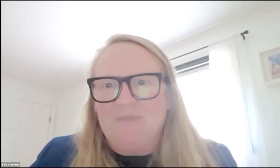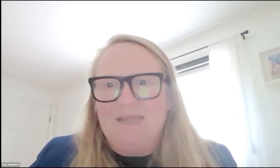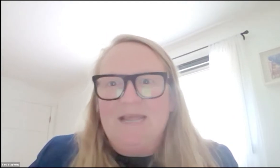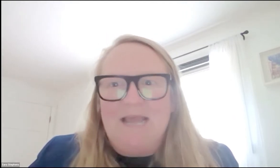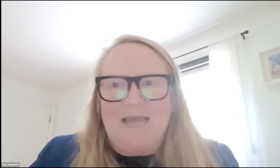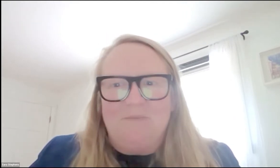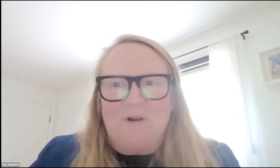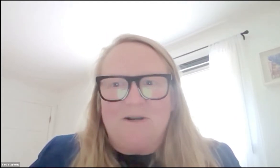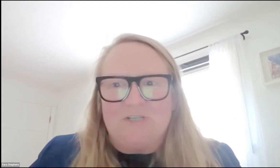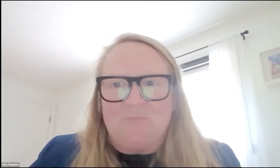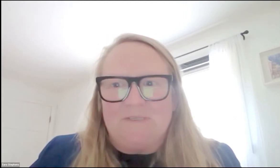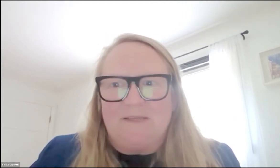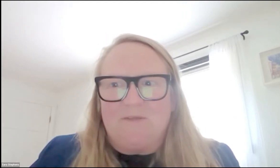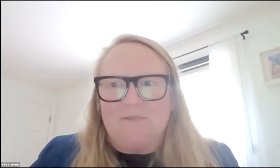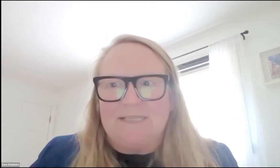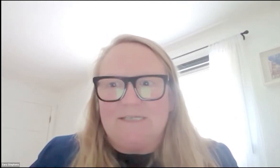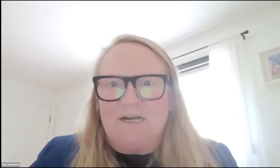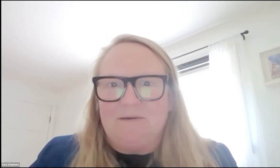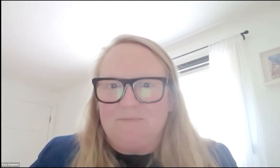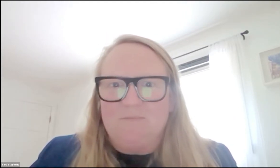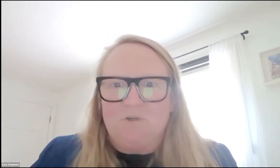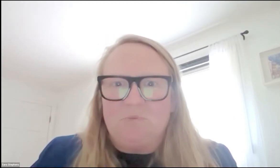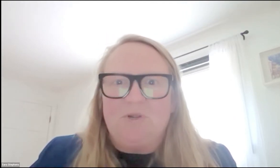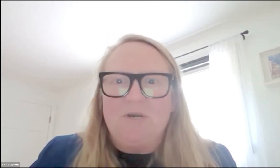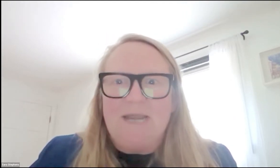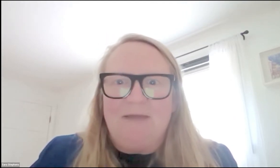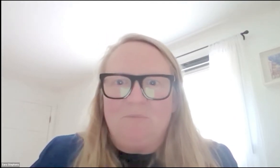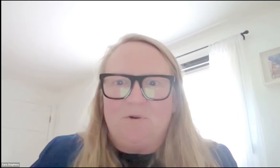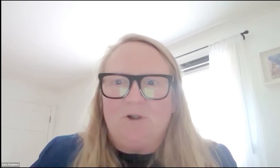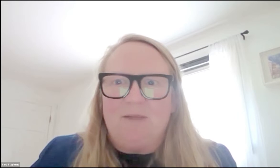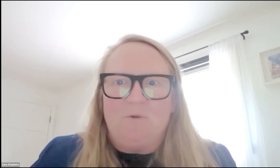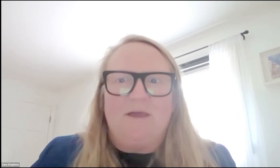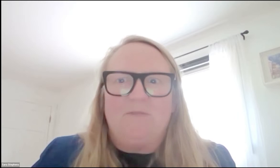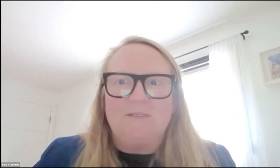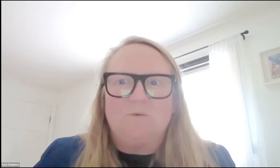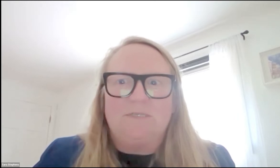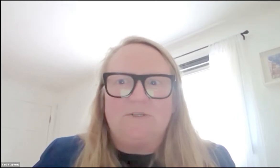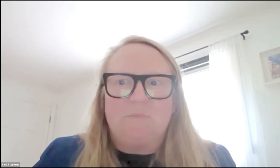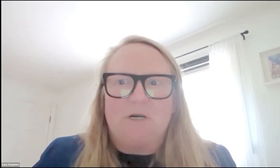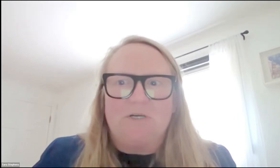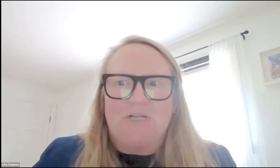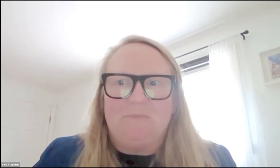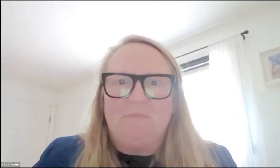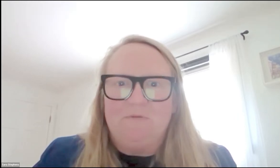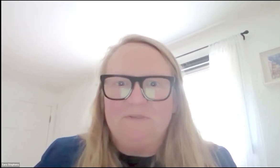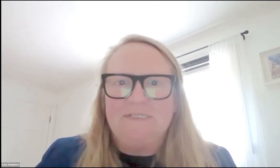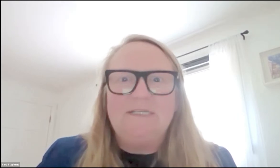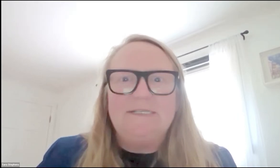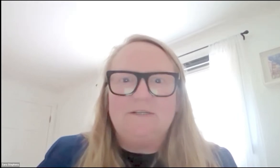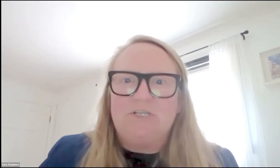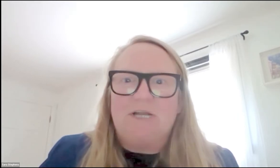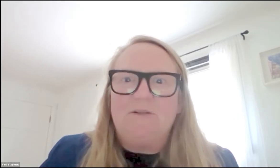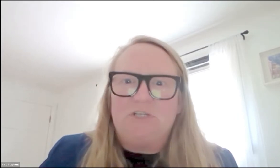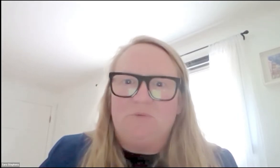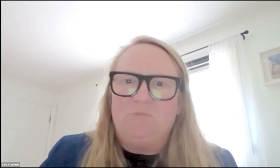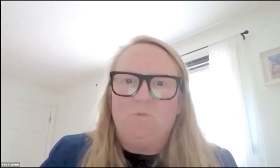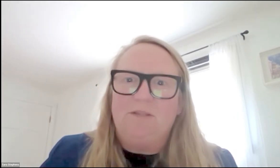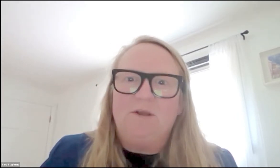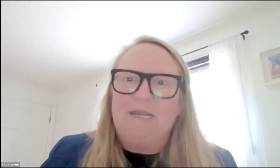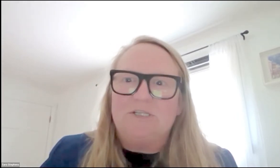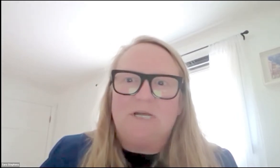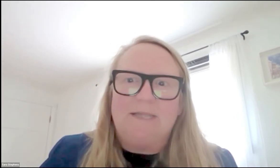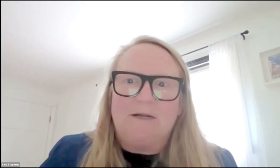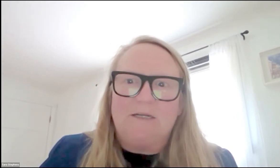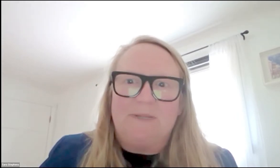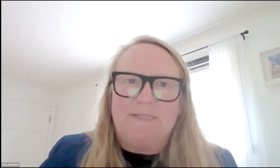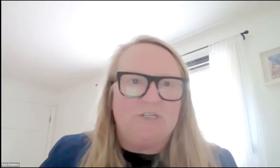tonight, and in partnership with South Coast Head Start, which we couldn't have the program without that school district partnership. Facilities are a challenge when